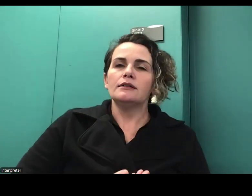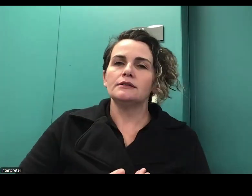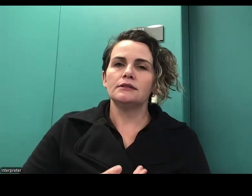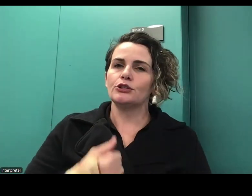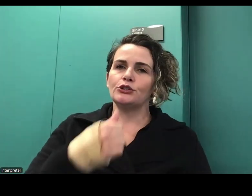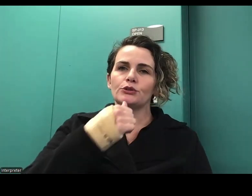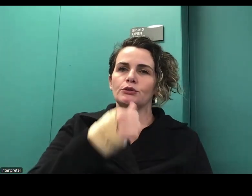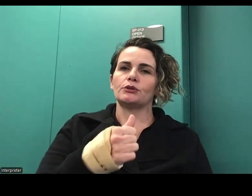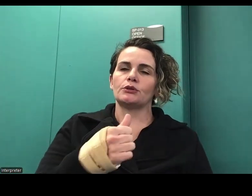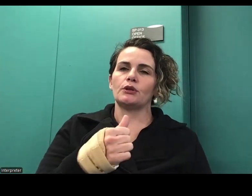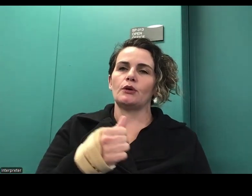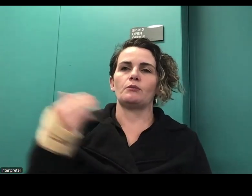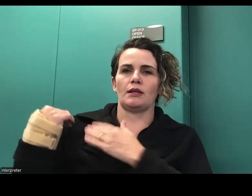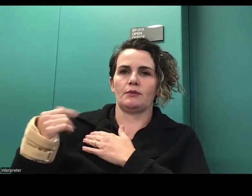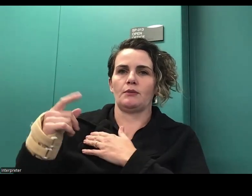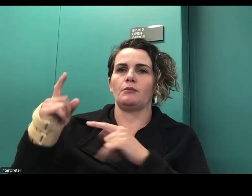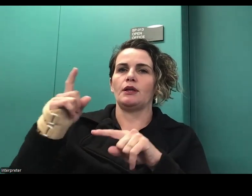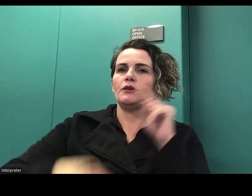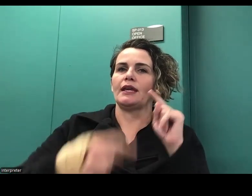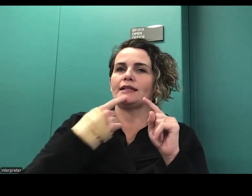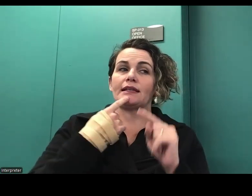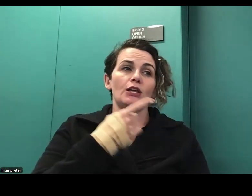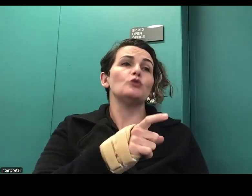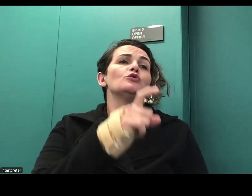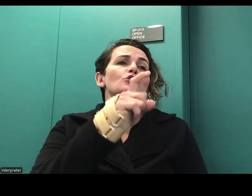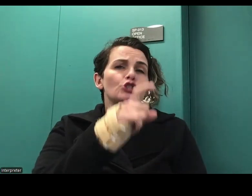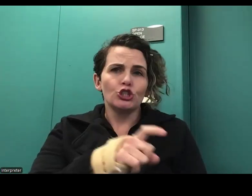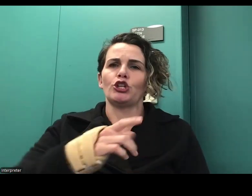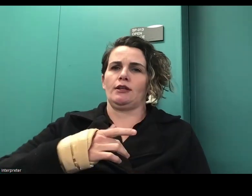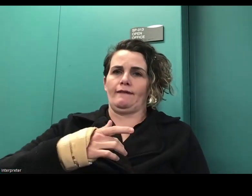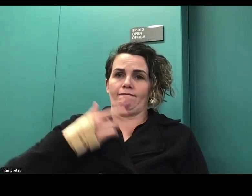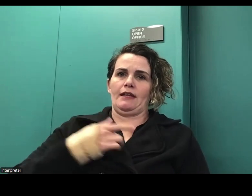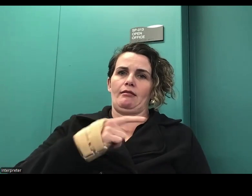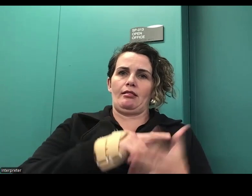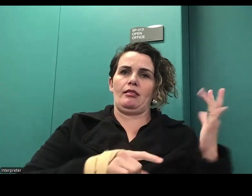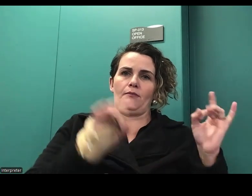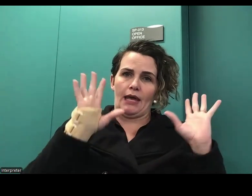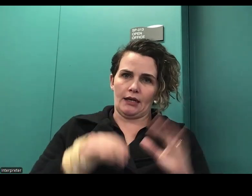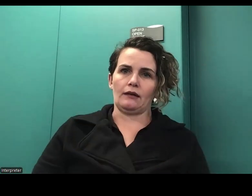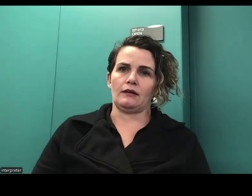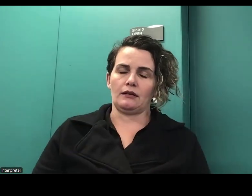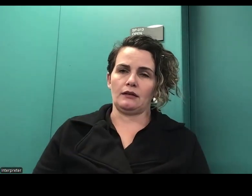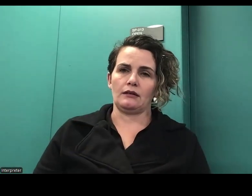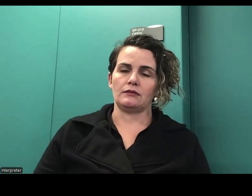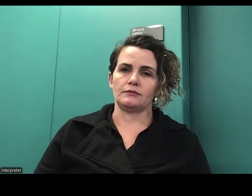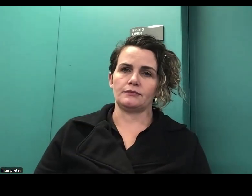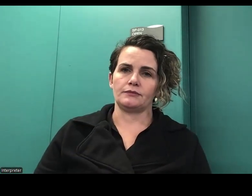react or how they feel. You just can't tell them you should feel bad. You should feel bad that this happened.